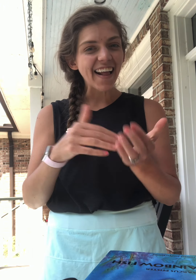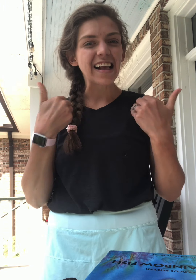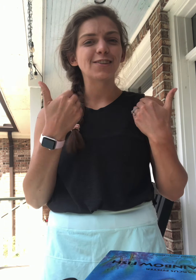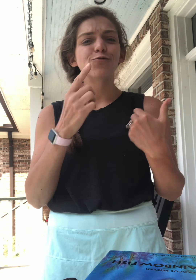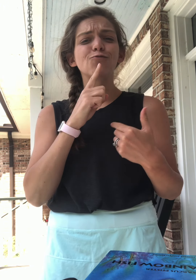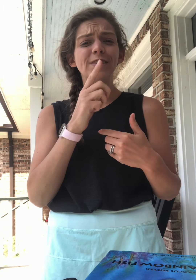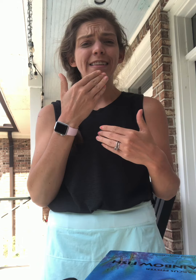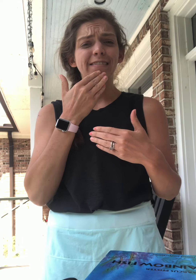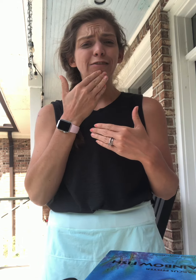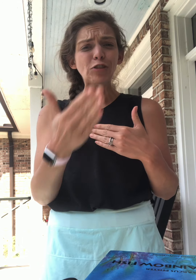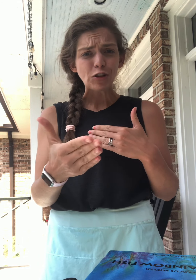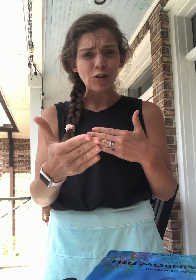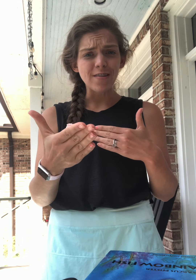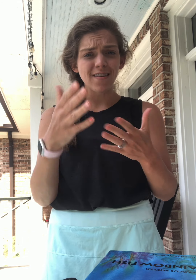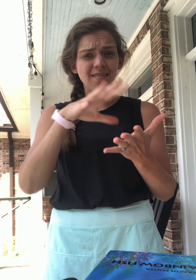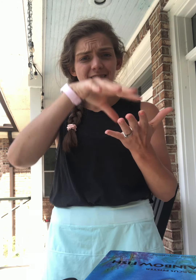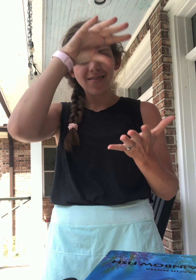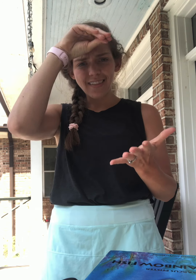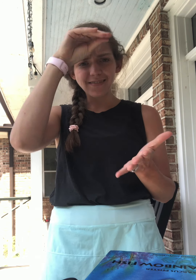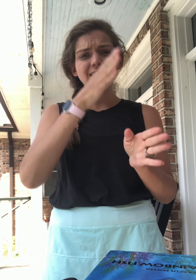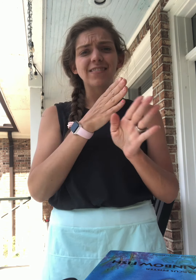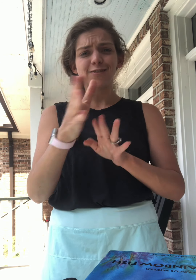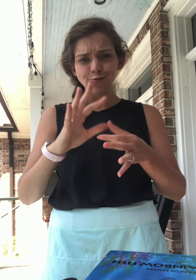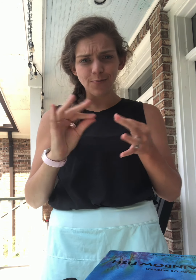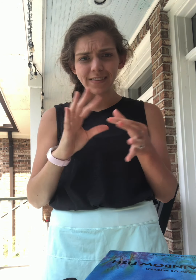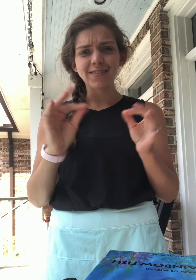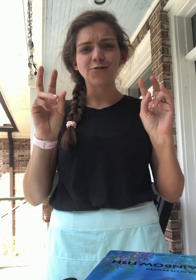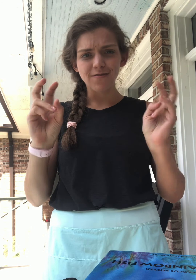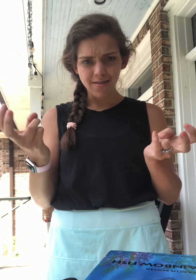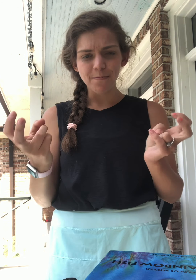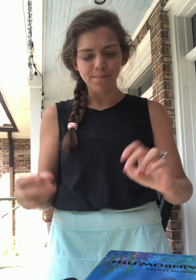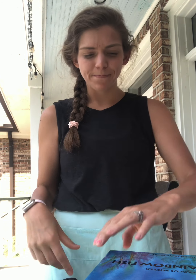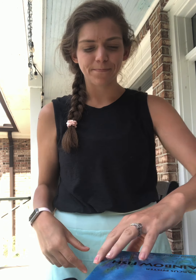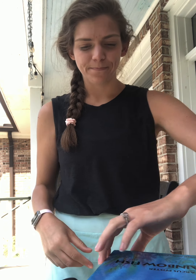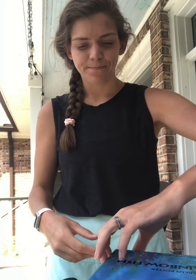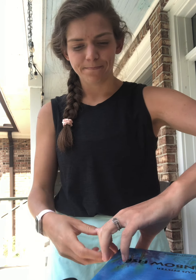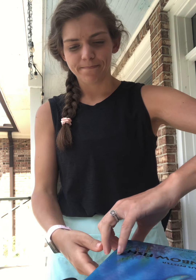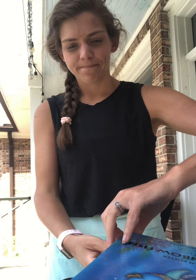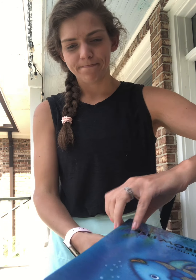And this book again has a really good lesson, a central message, a theme.